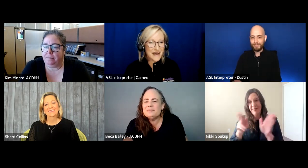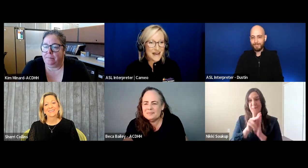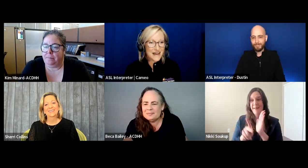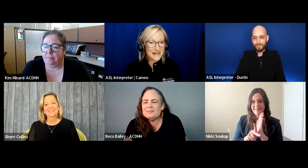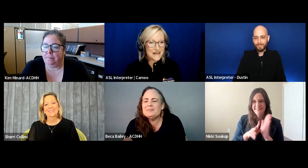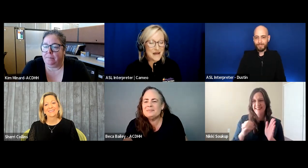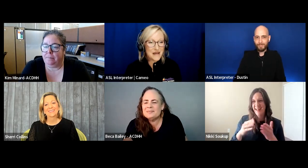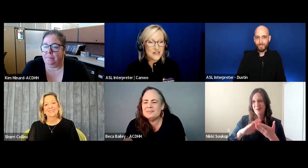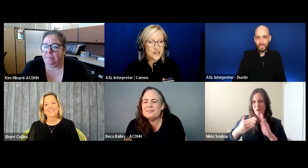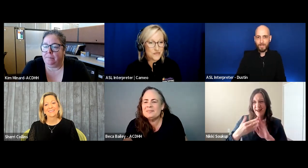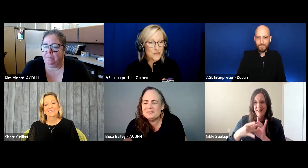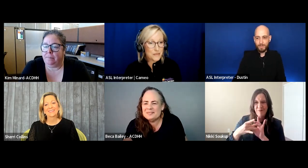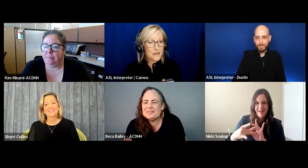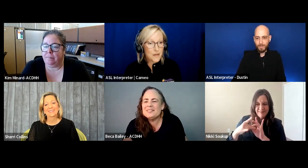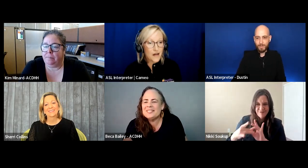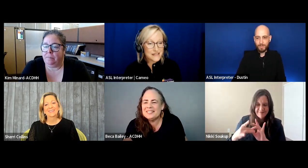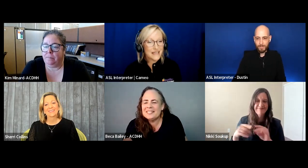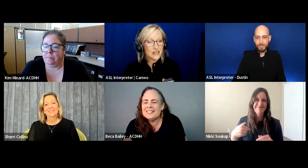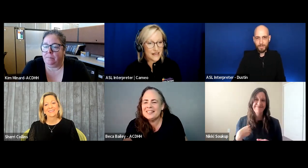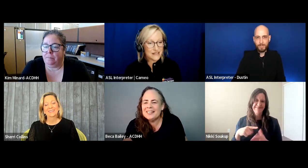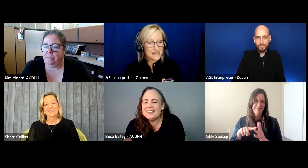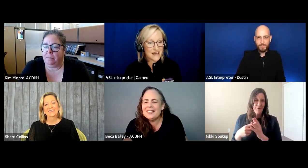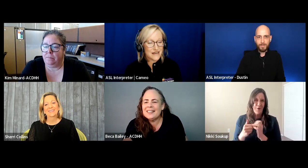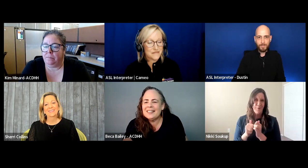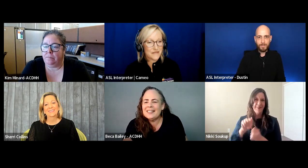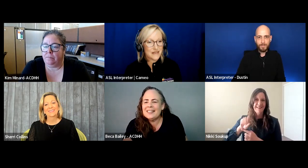am in charge of public policy